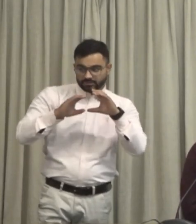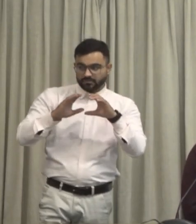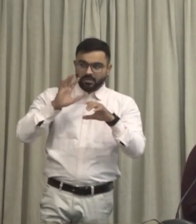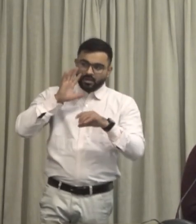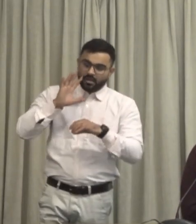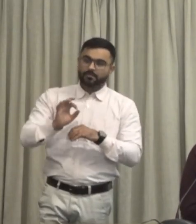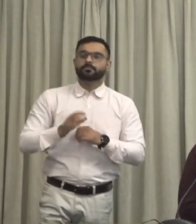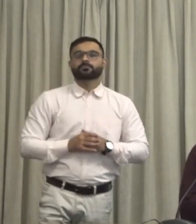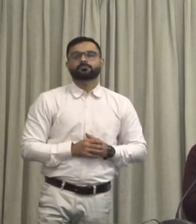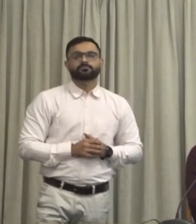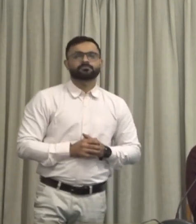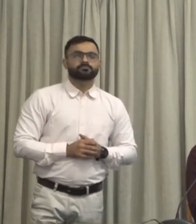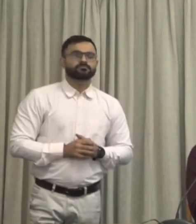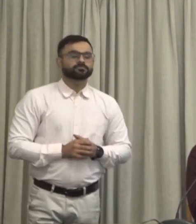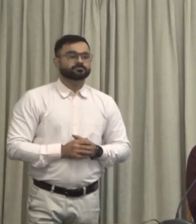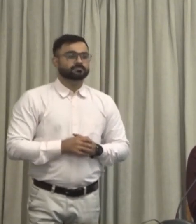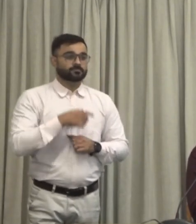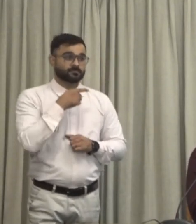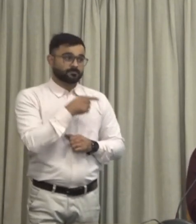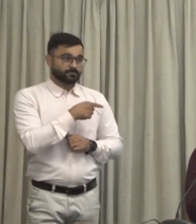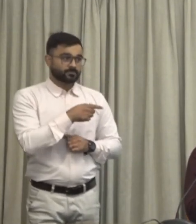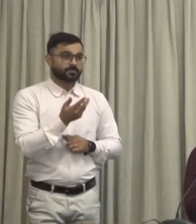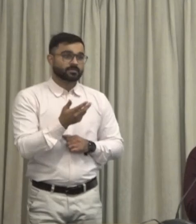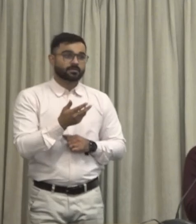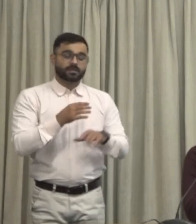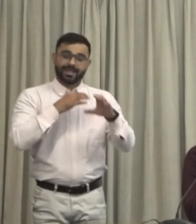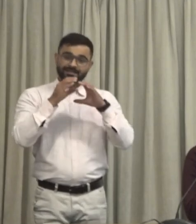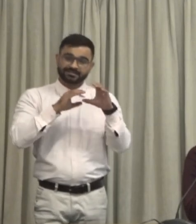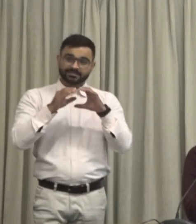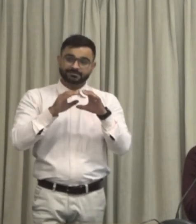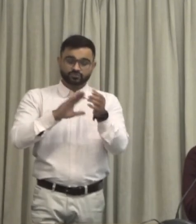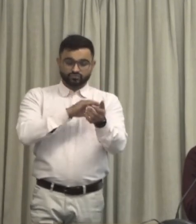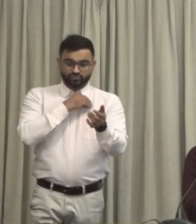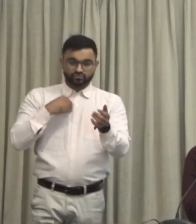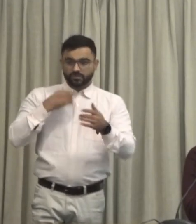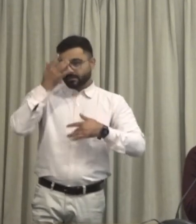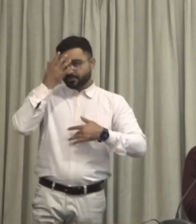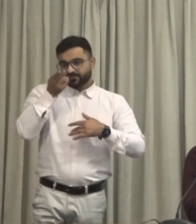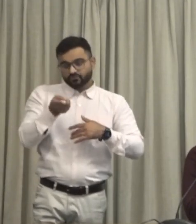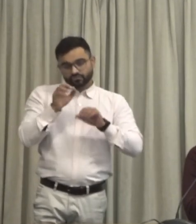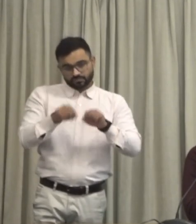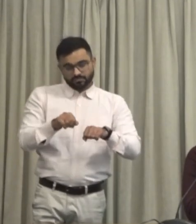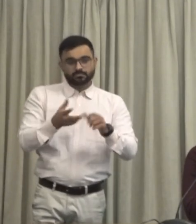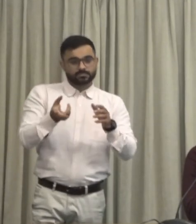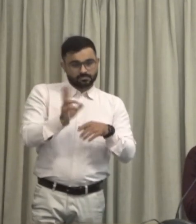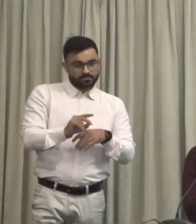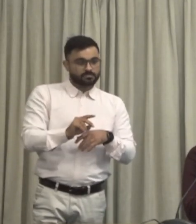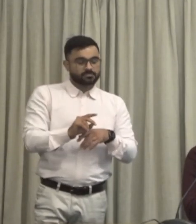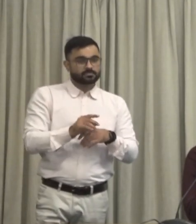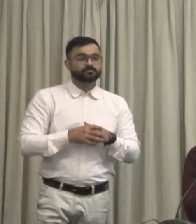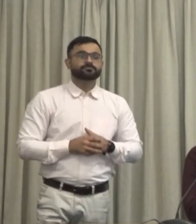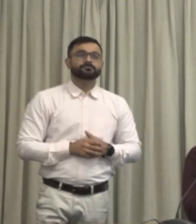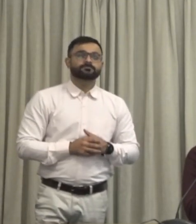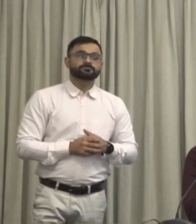key. And that's, this is communication between doctor and patient. But I want to, again, given that this is